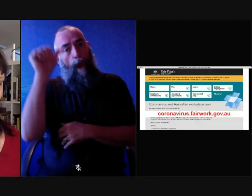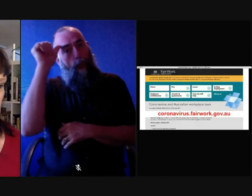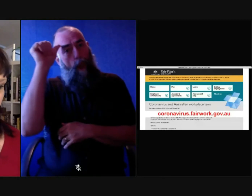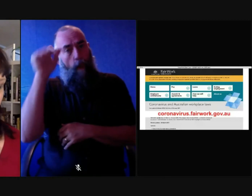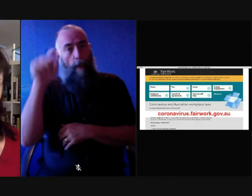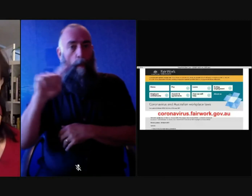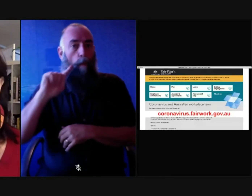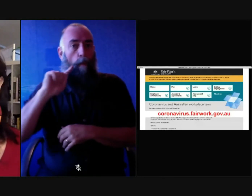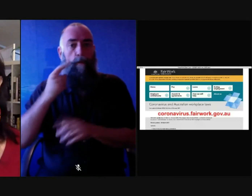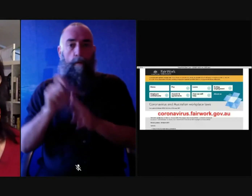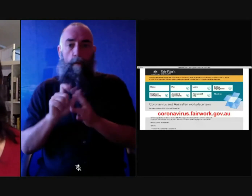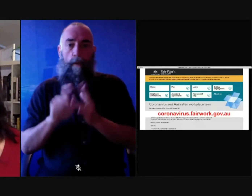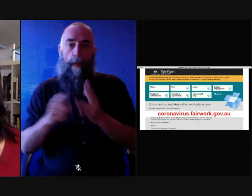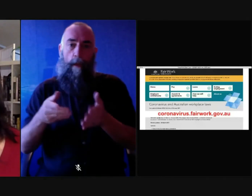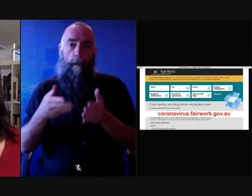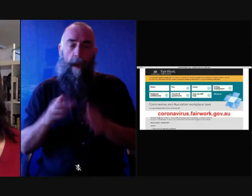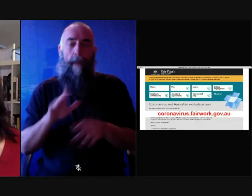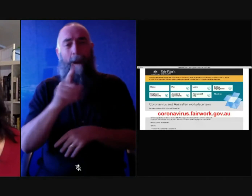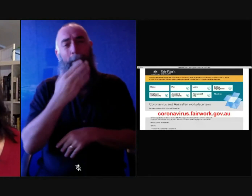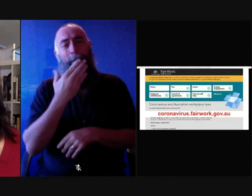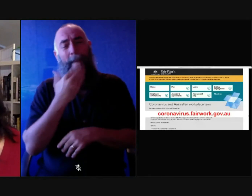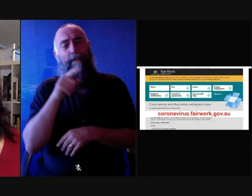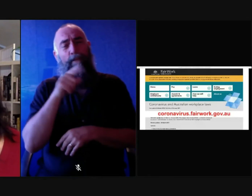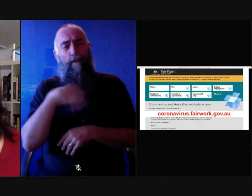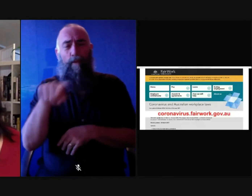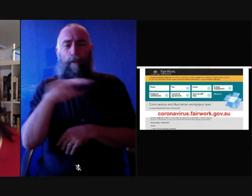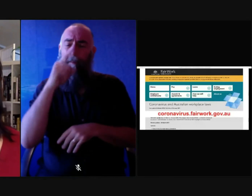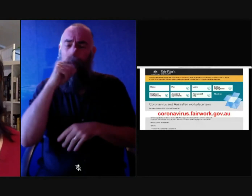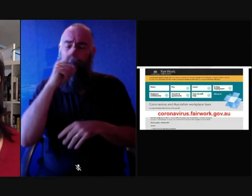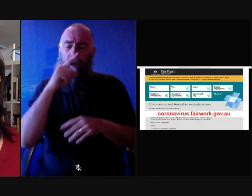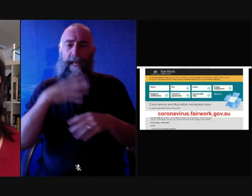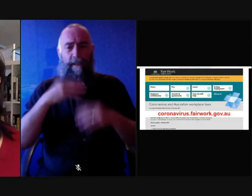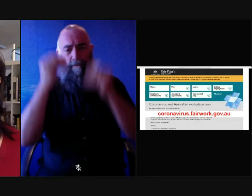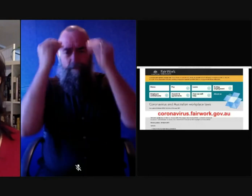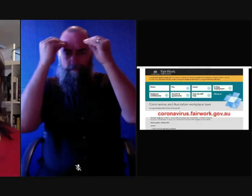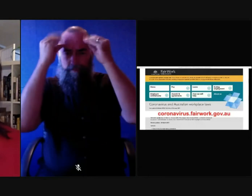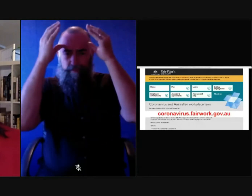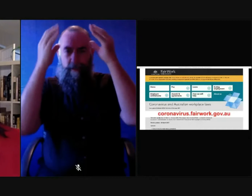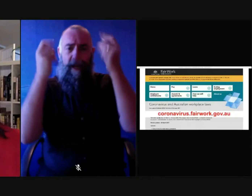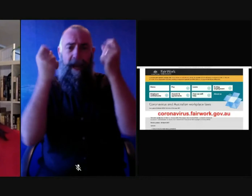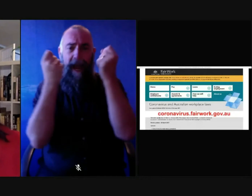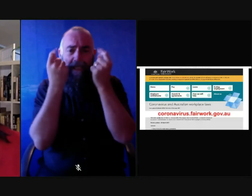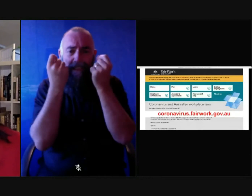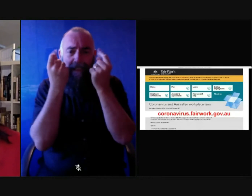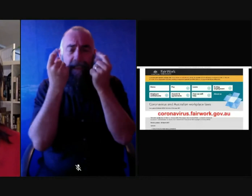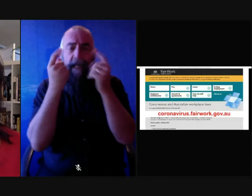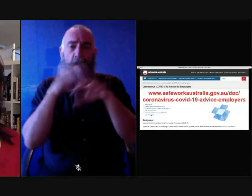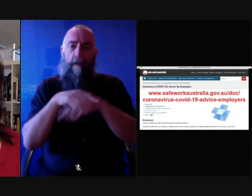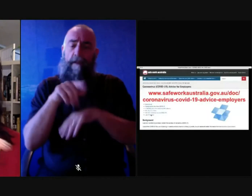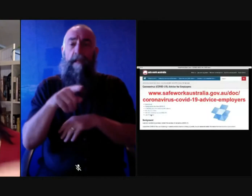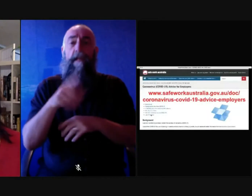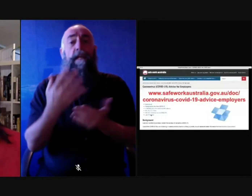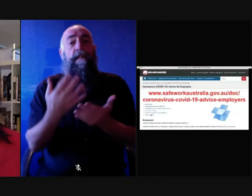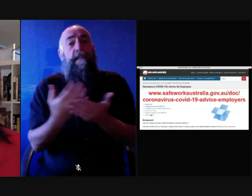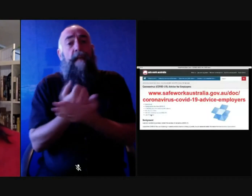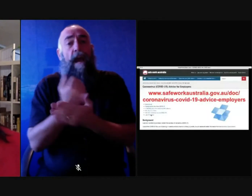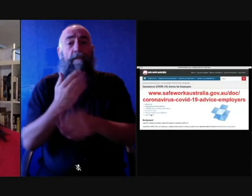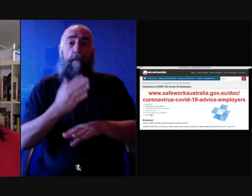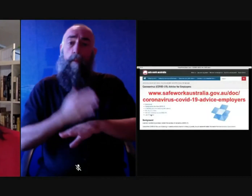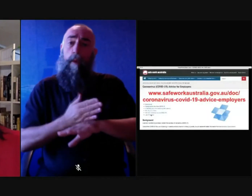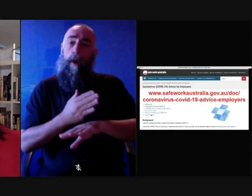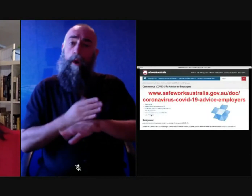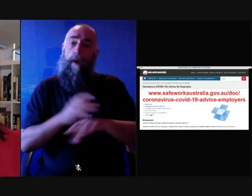as possible. Safe Work Australia also has a page dedicated to this, advice for